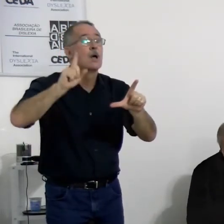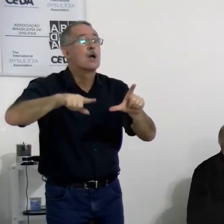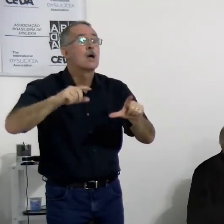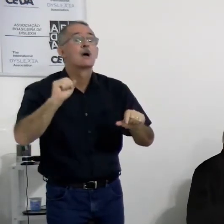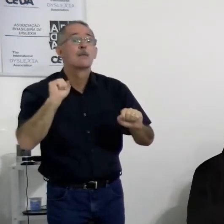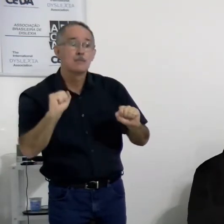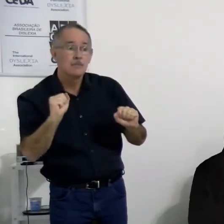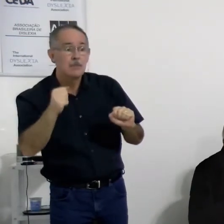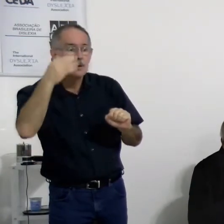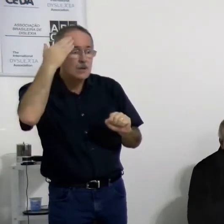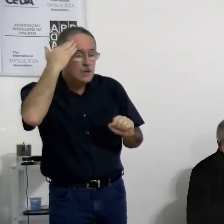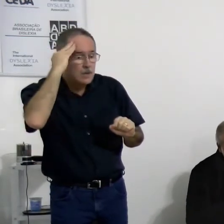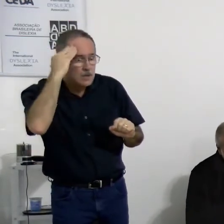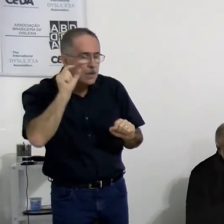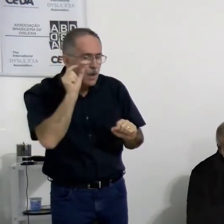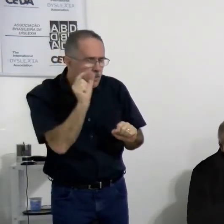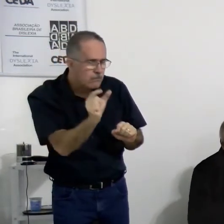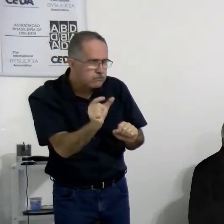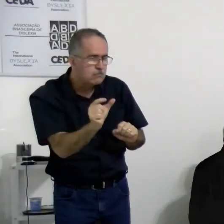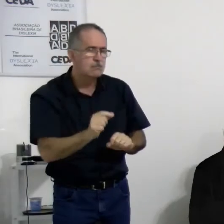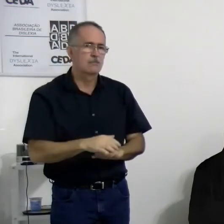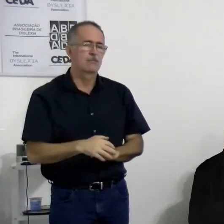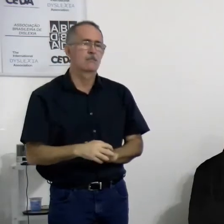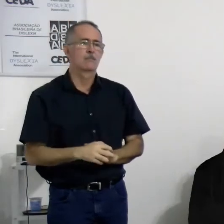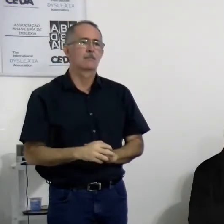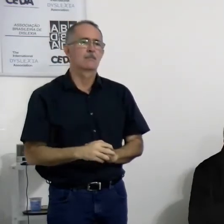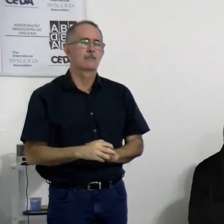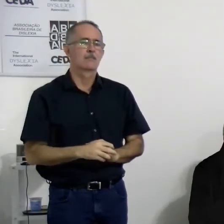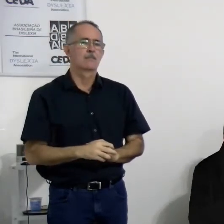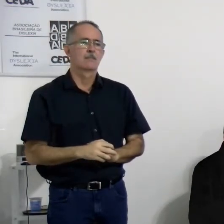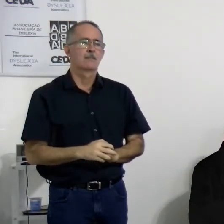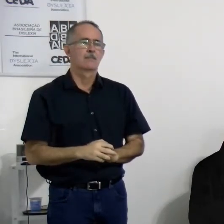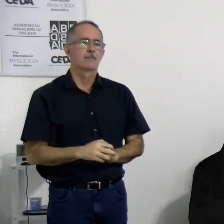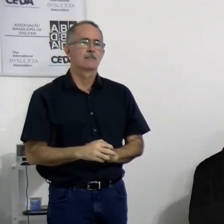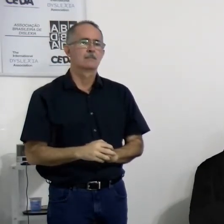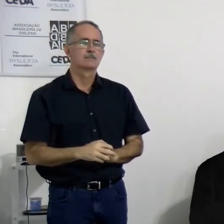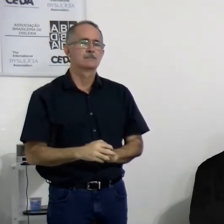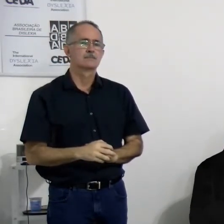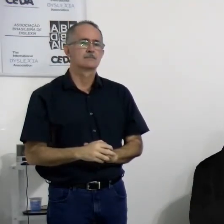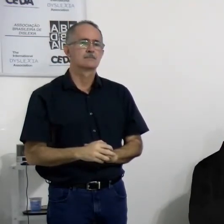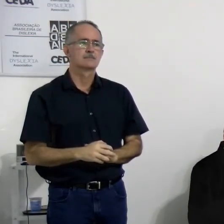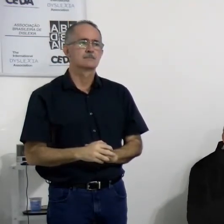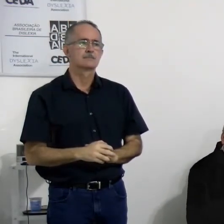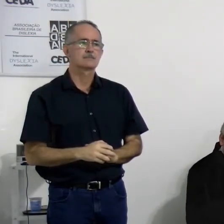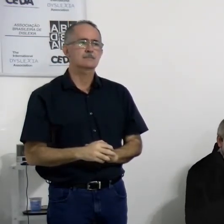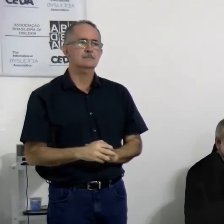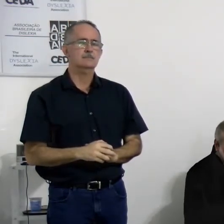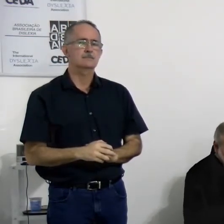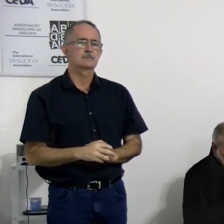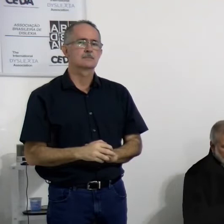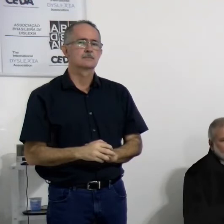de identificar, não é? Isso é muito importante. So, with at Children's Hospital, Nadine has been working